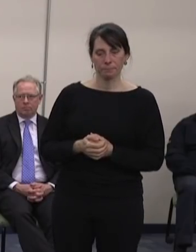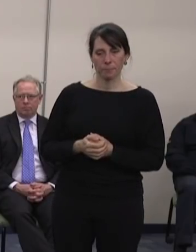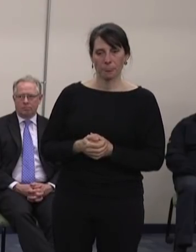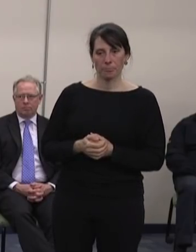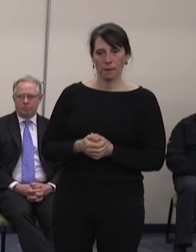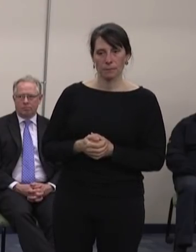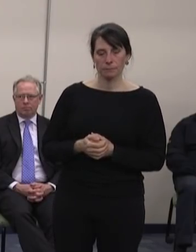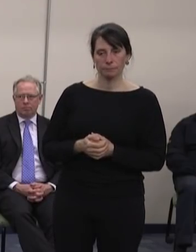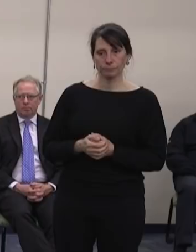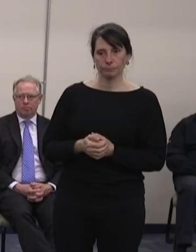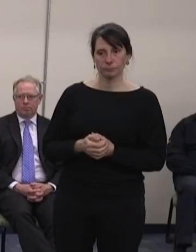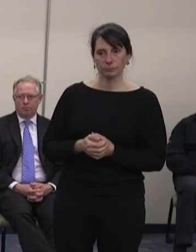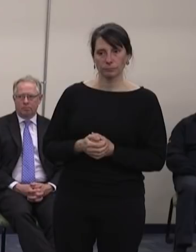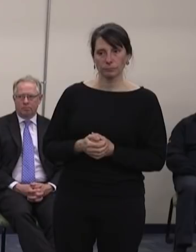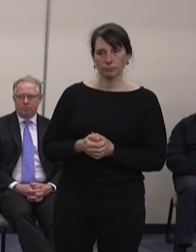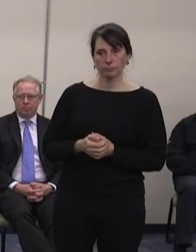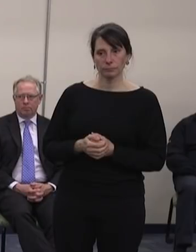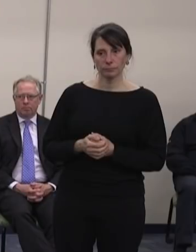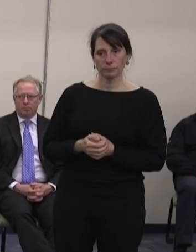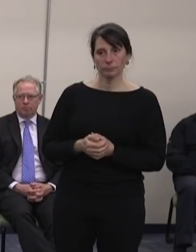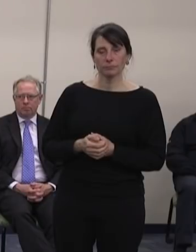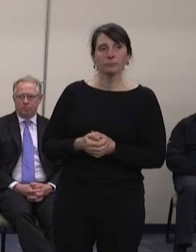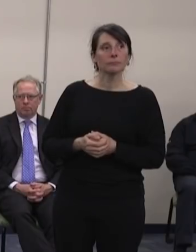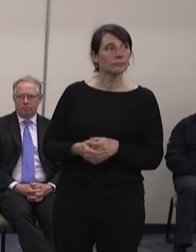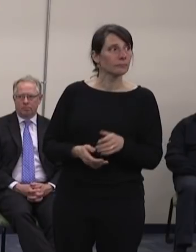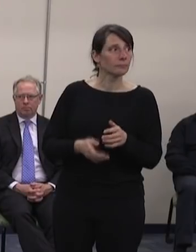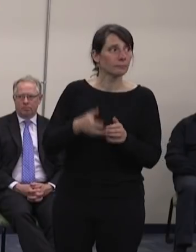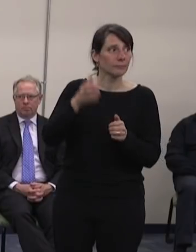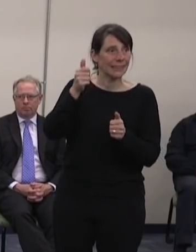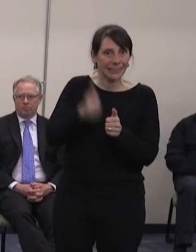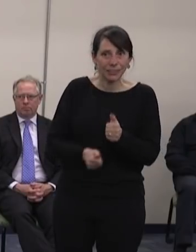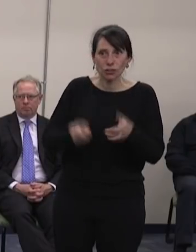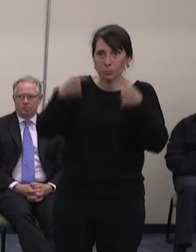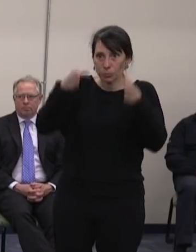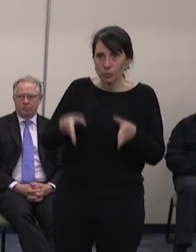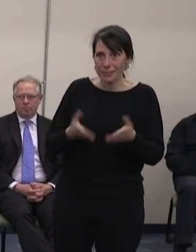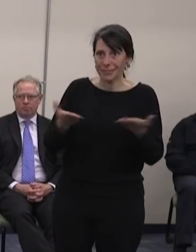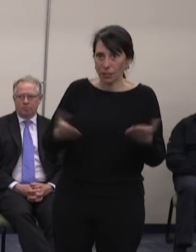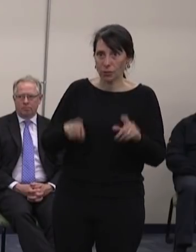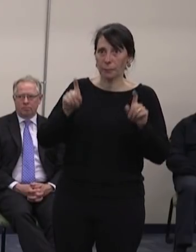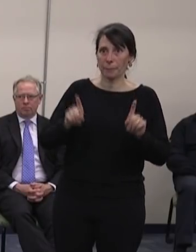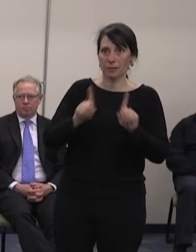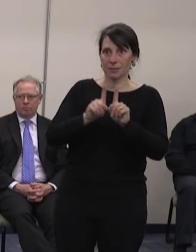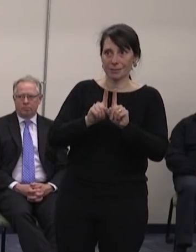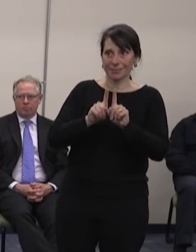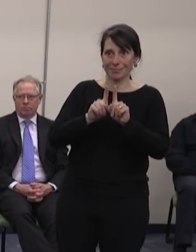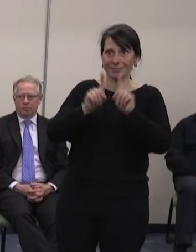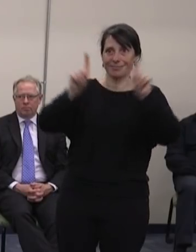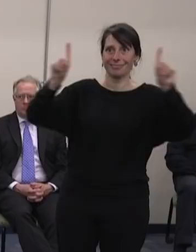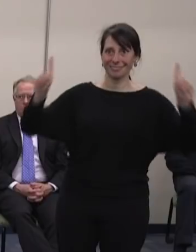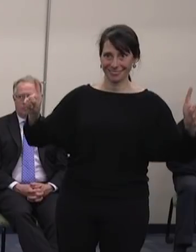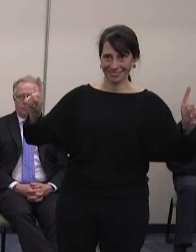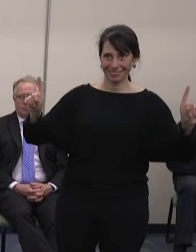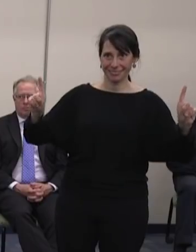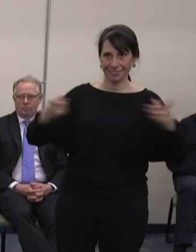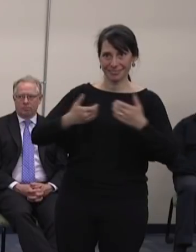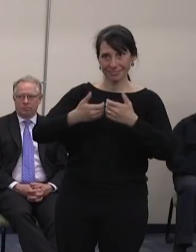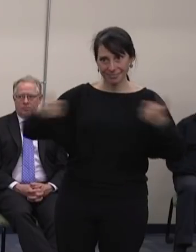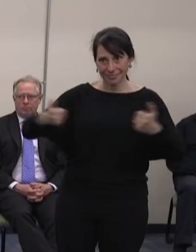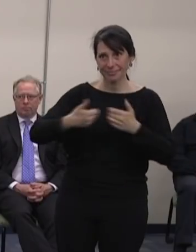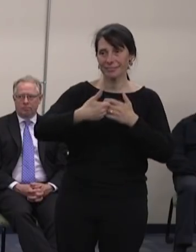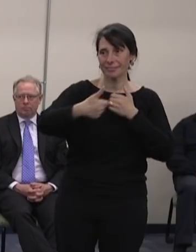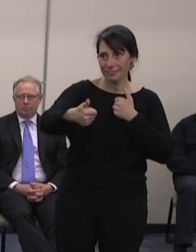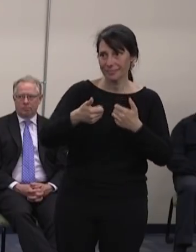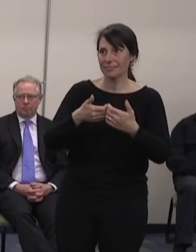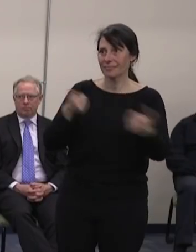Each and every one of us needs to keep our distance from other people. Social distancing is key to